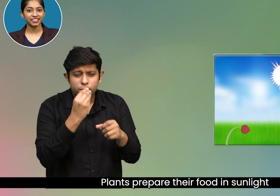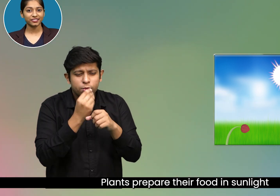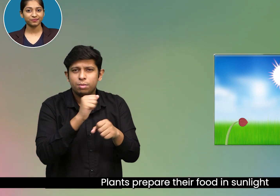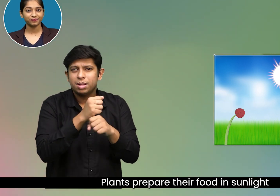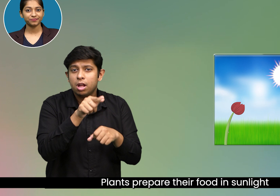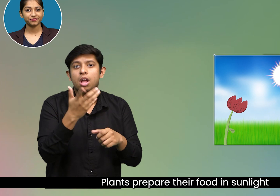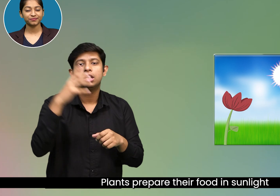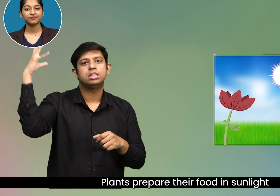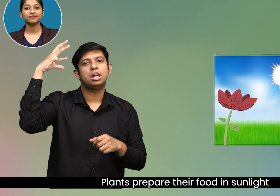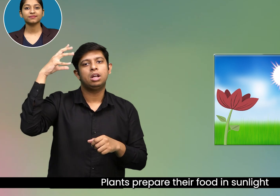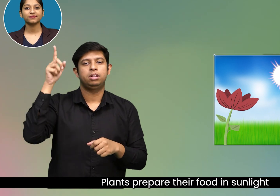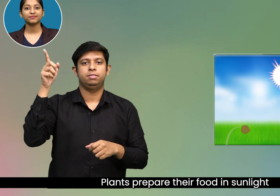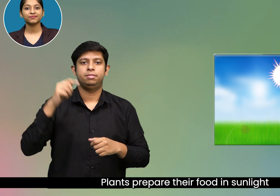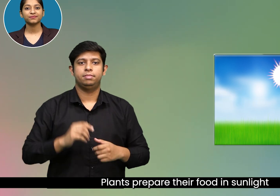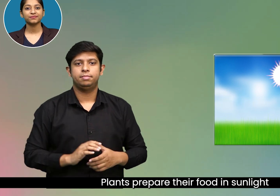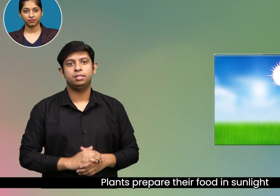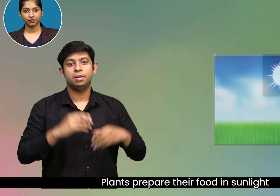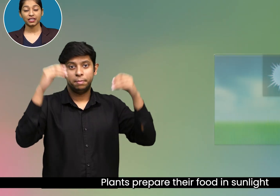sunlight.